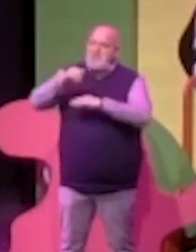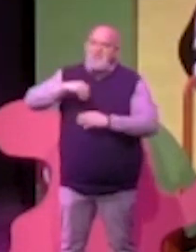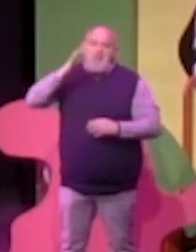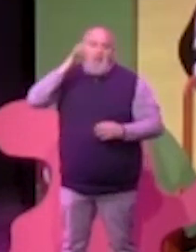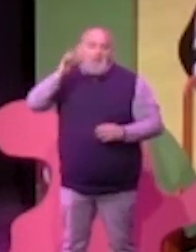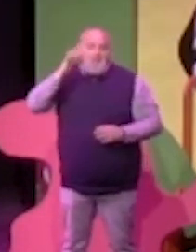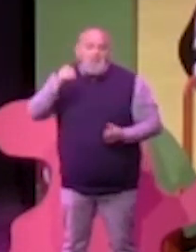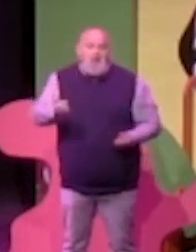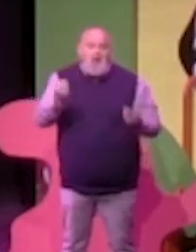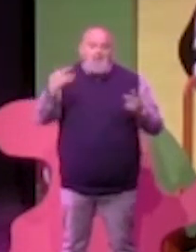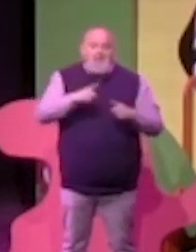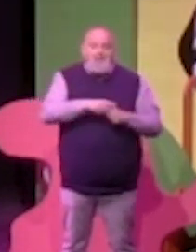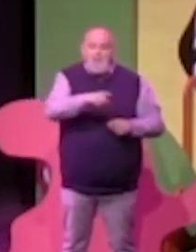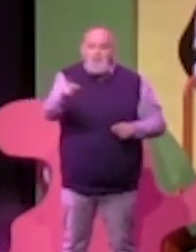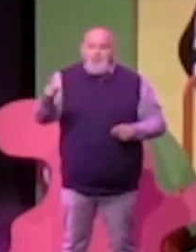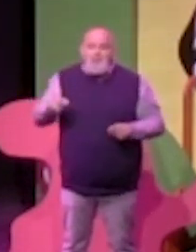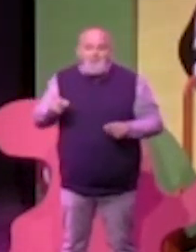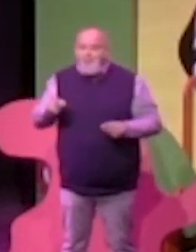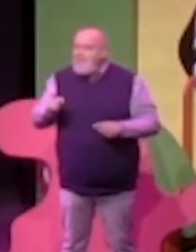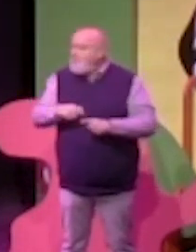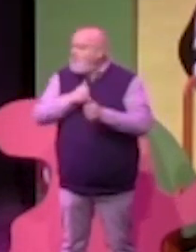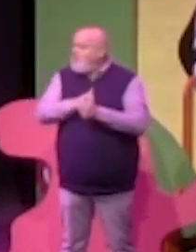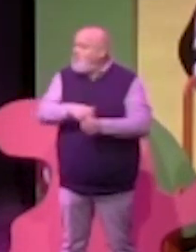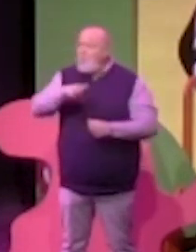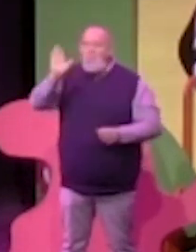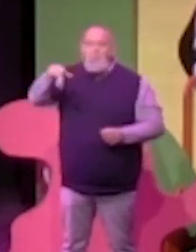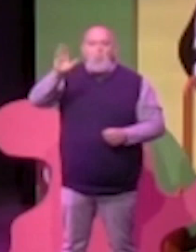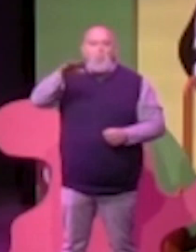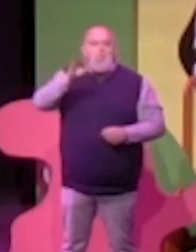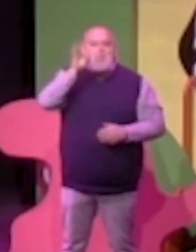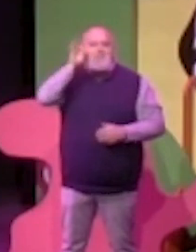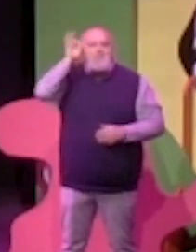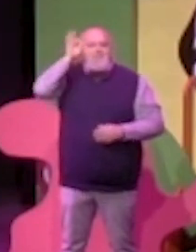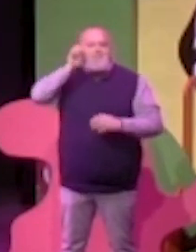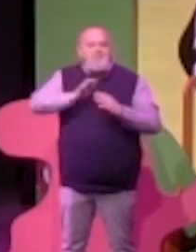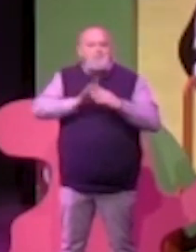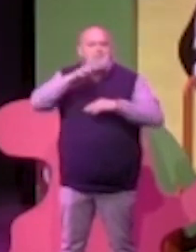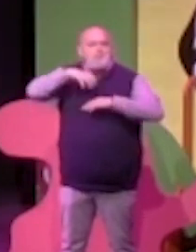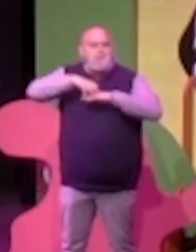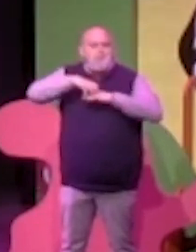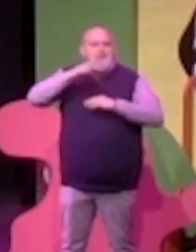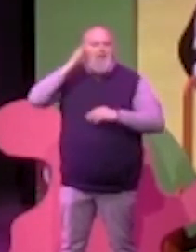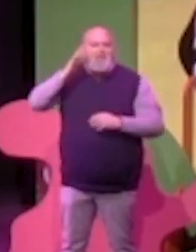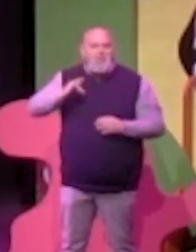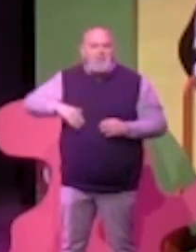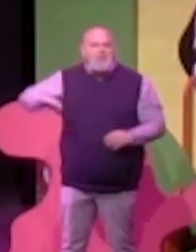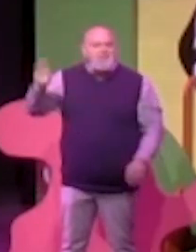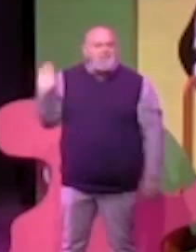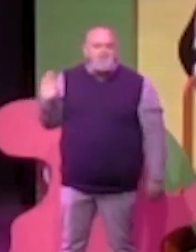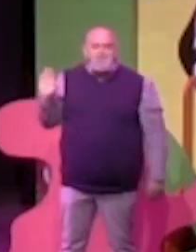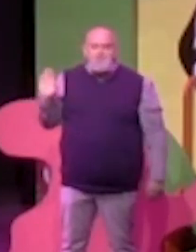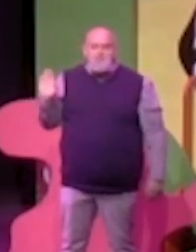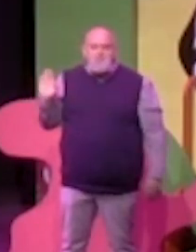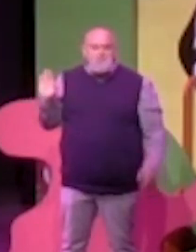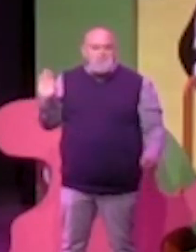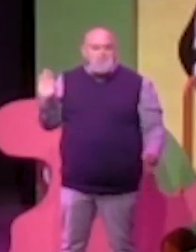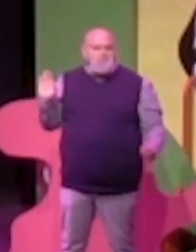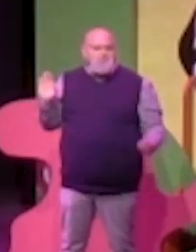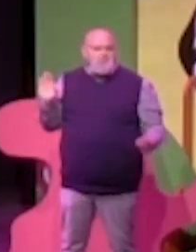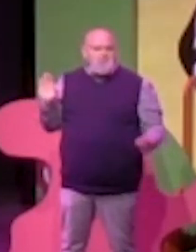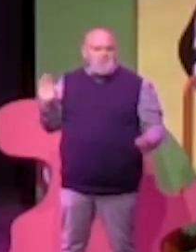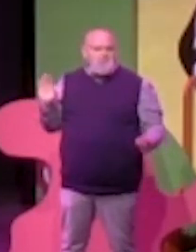of you here, I'm going to take off of you, are native Californians? Native Californians. Yeah.